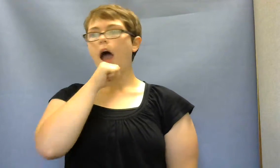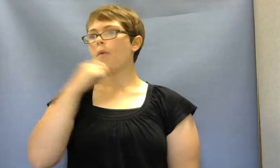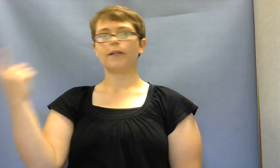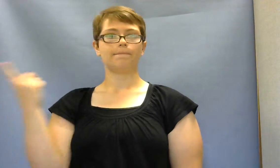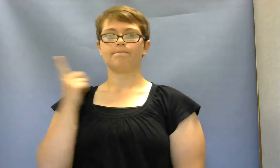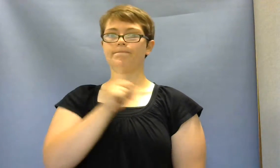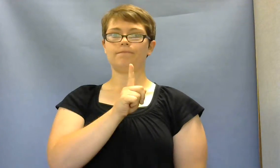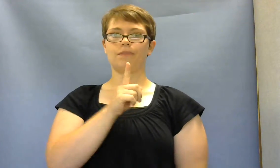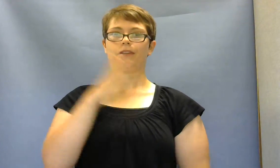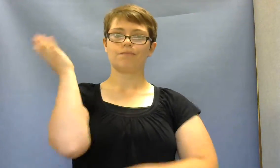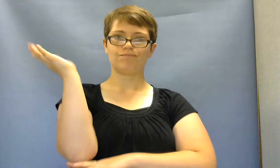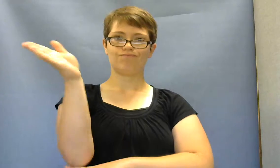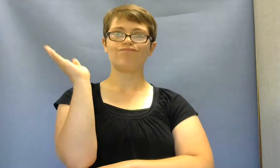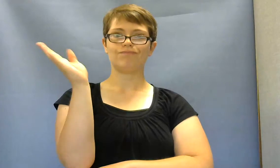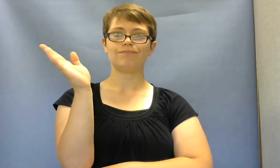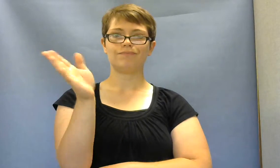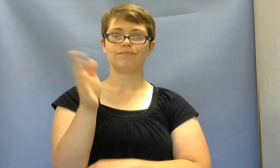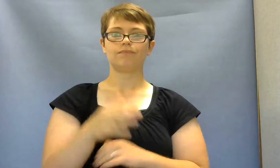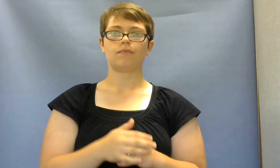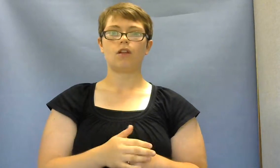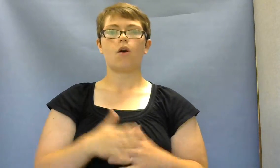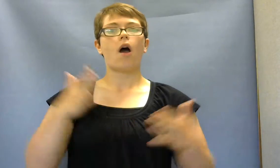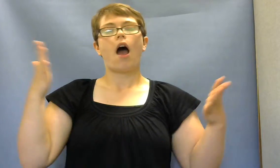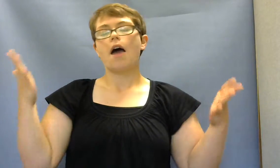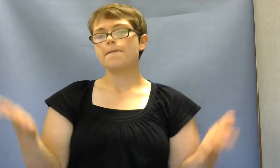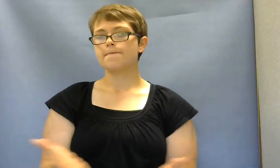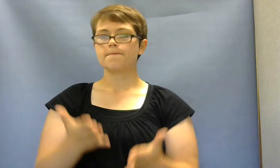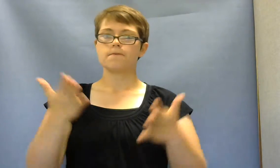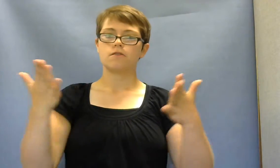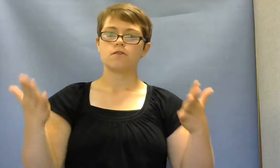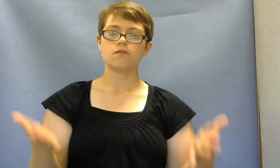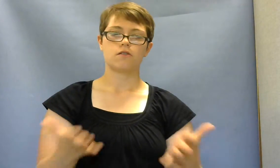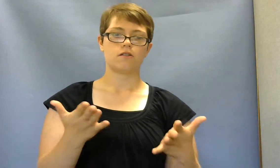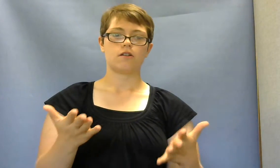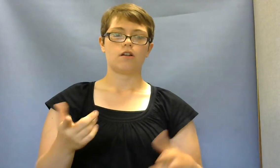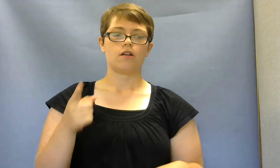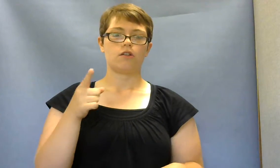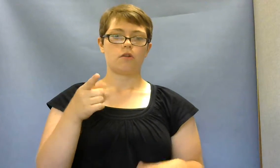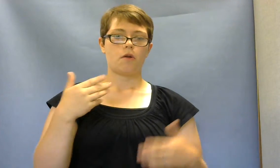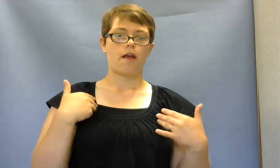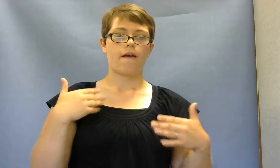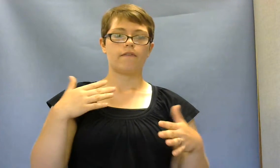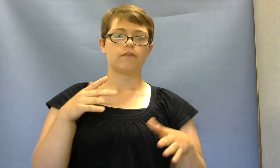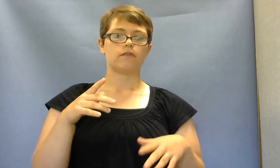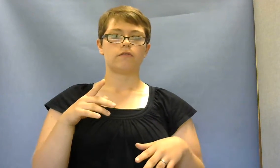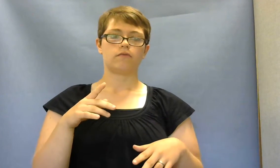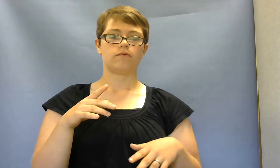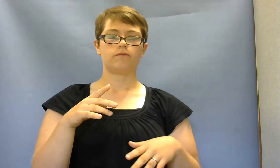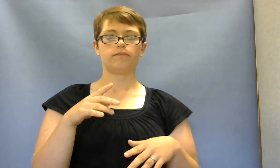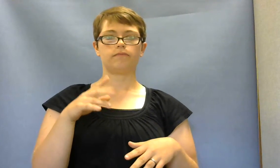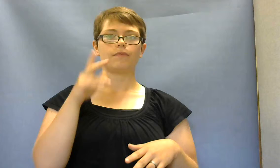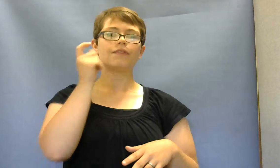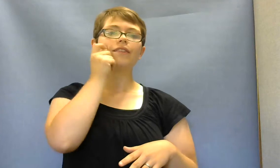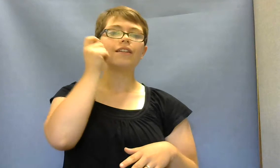their best to encourage their teenagers. Especially in the West, many teenagers put a do not disturb sign on their door.